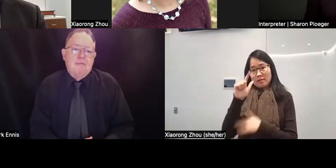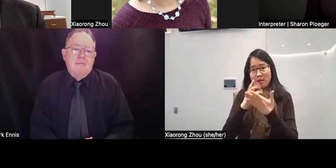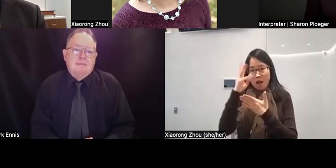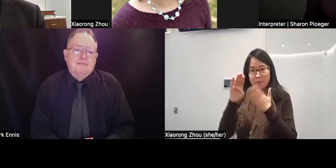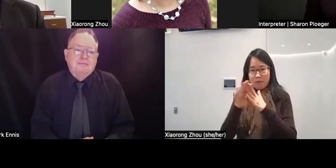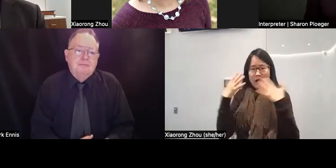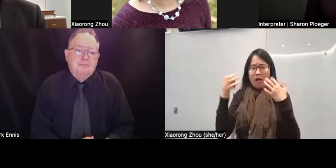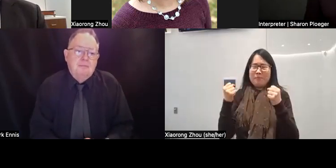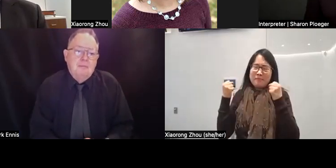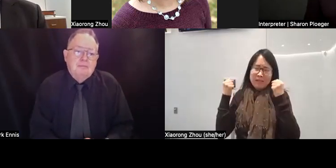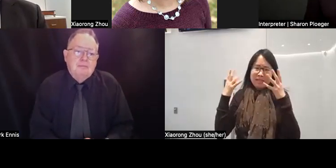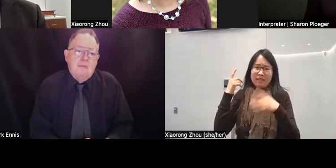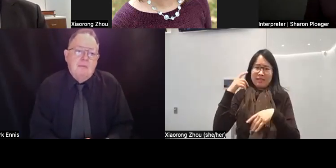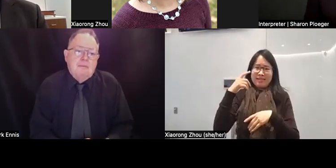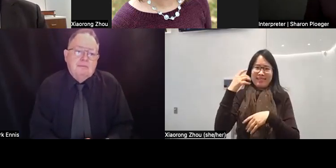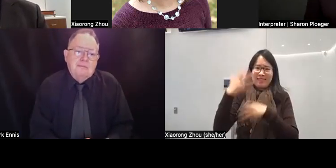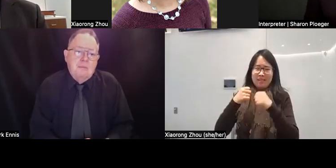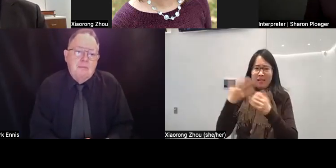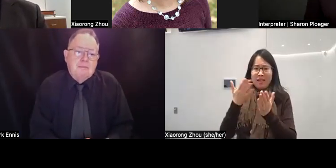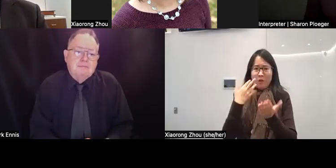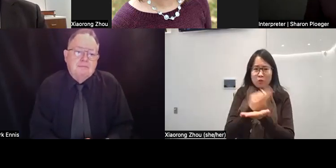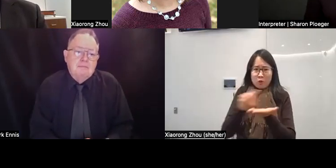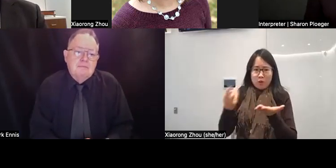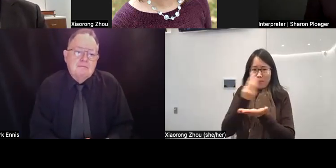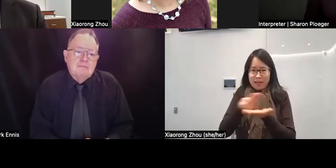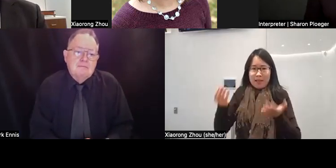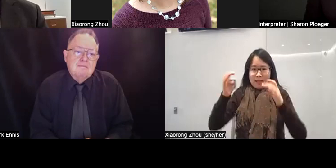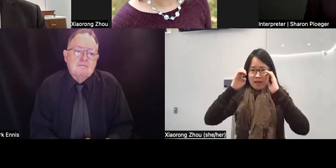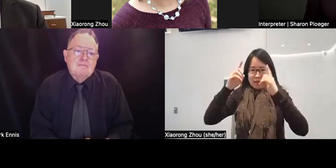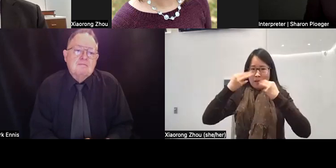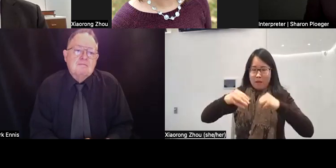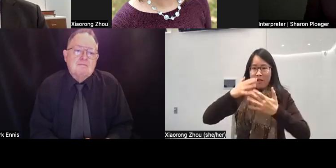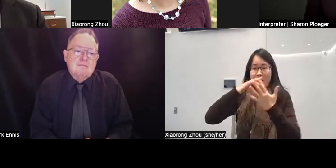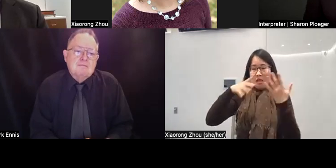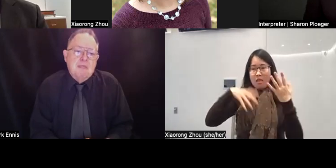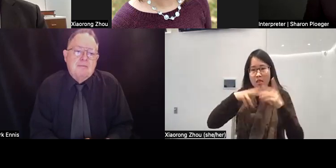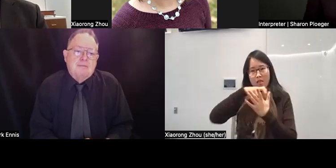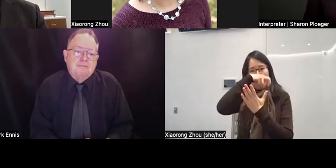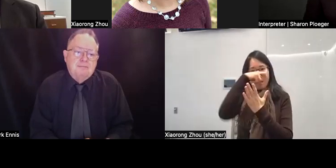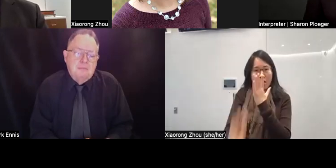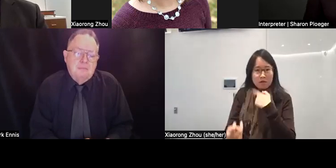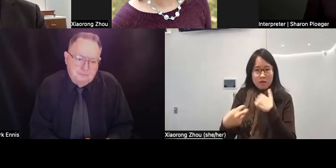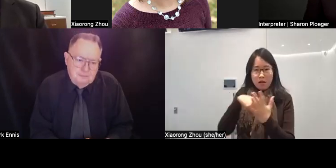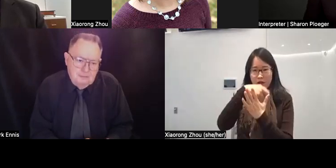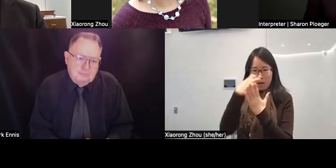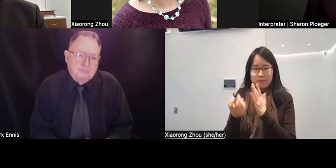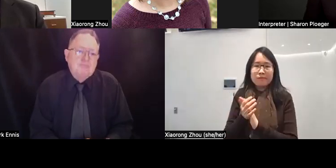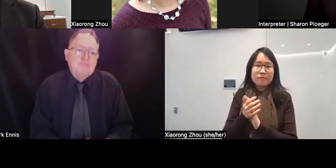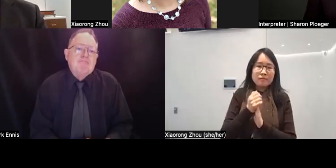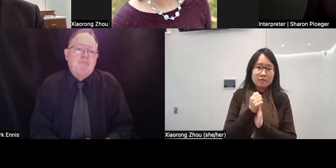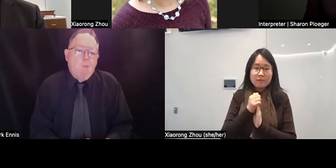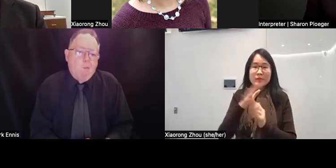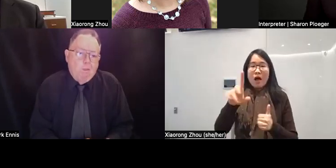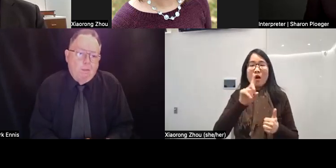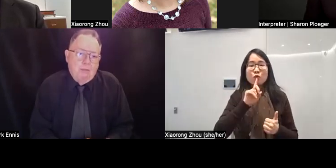actually taking the curriculum of ASL that you have and the resources and the materials and the educational opportunities here in the United